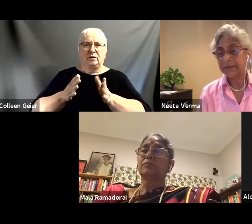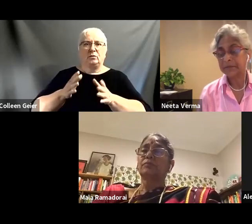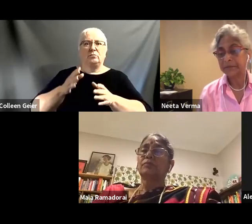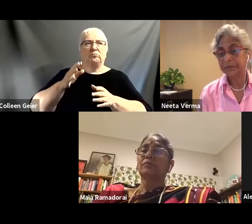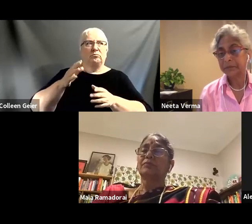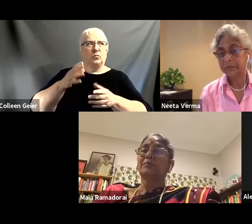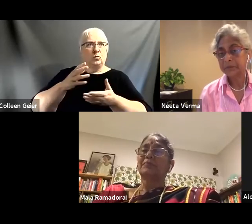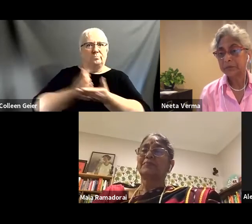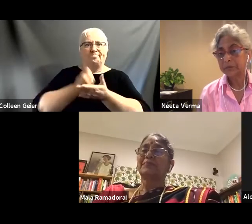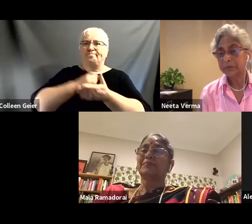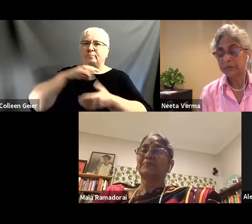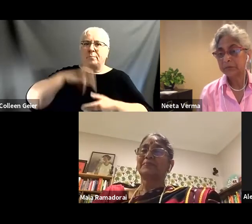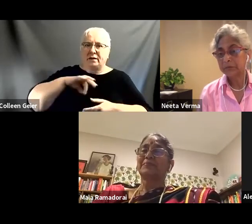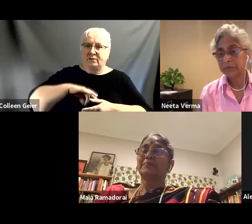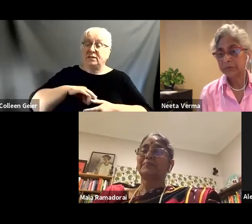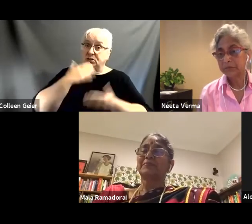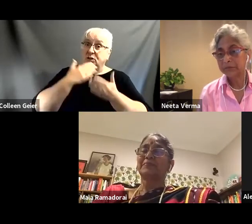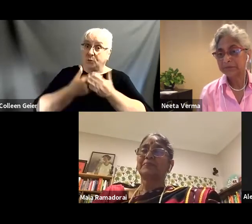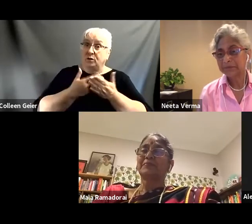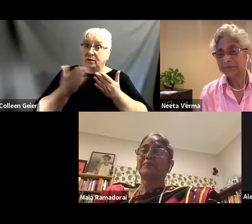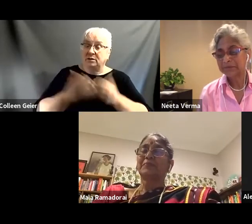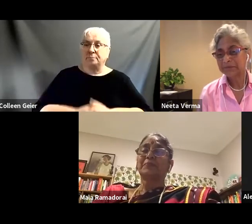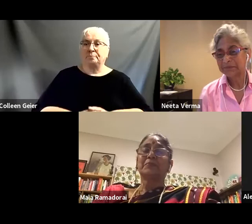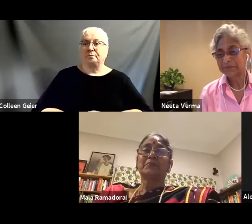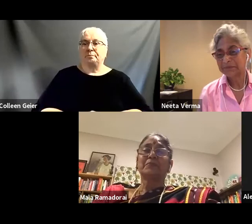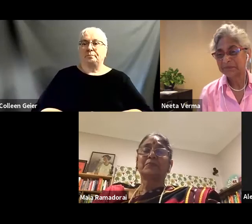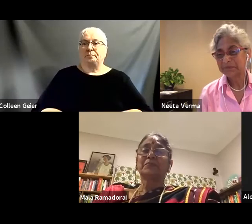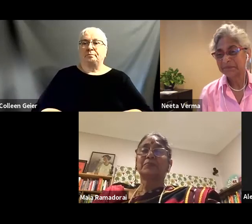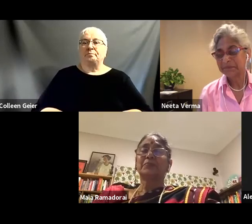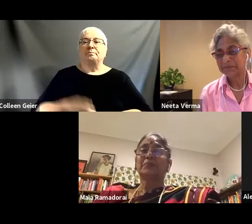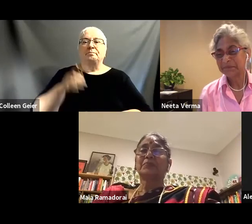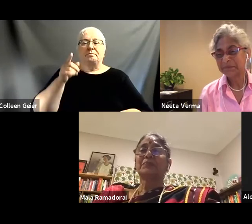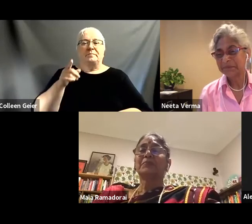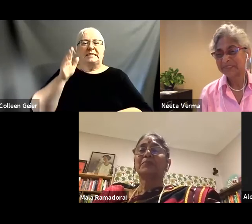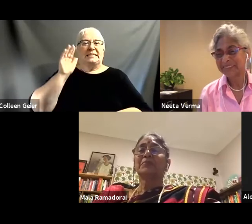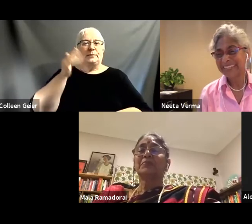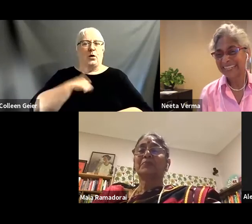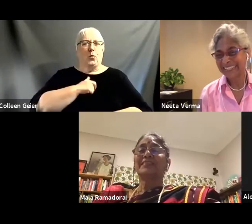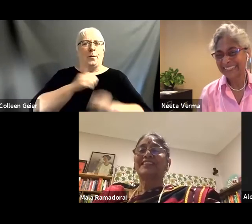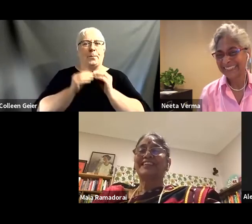there. It seems like we're becoming more and more optimistic.